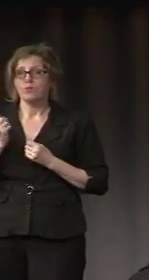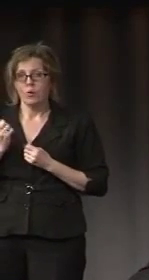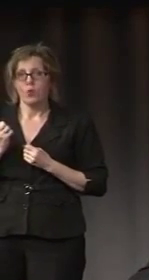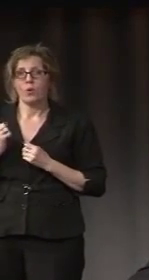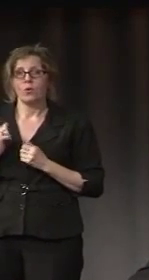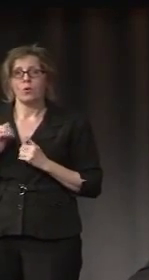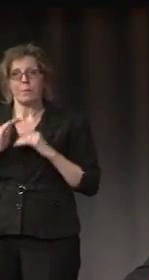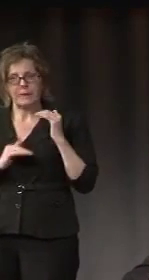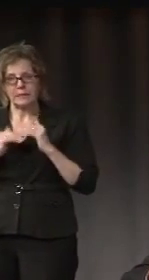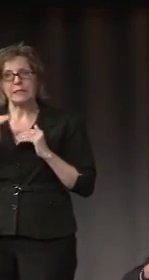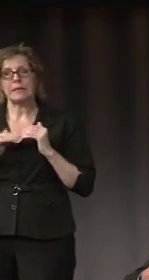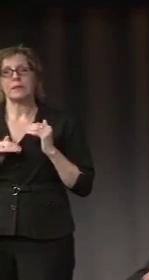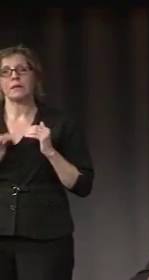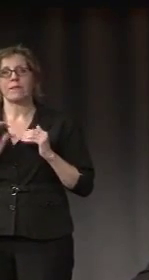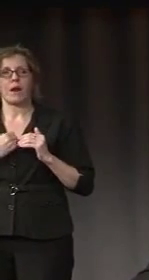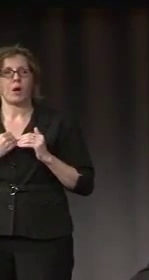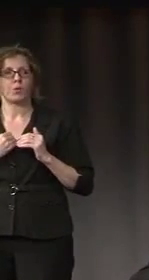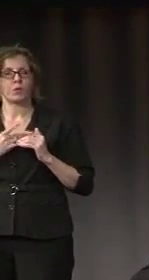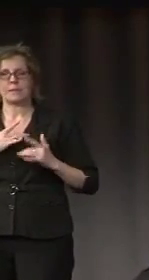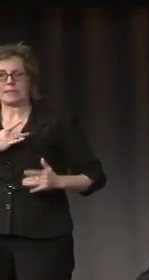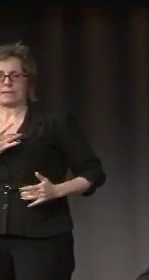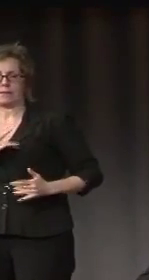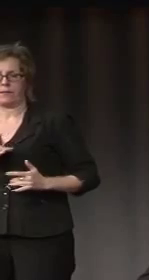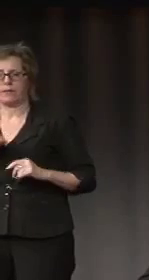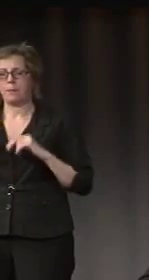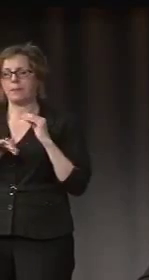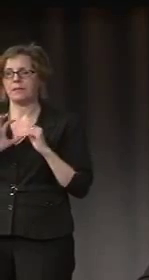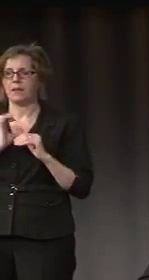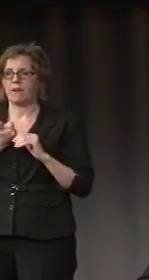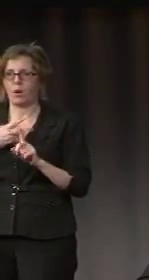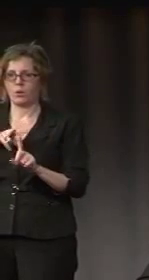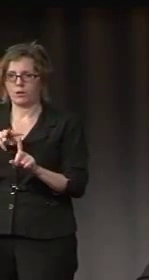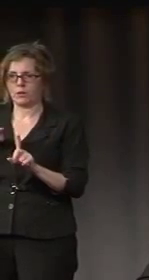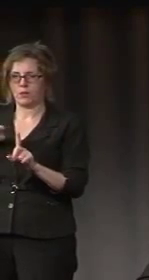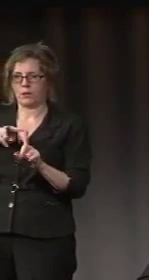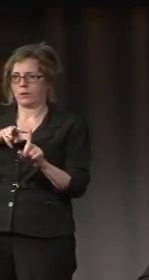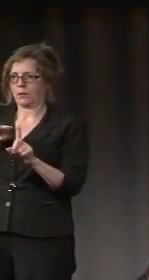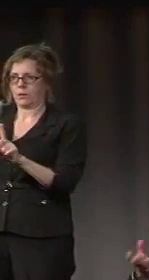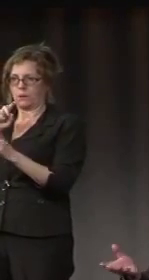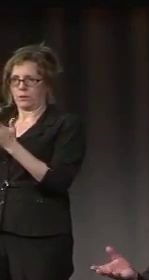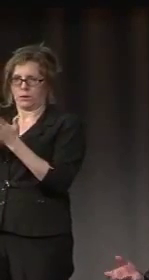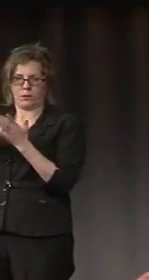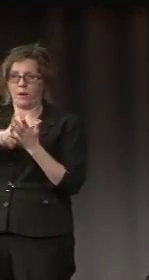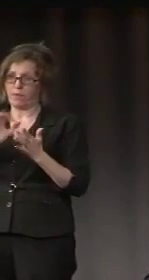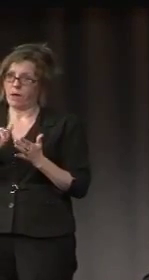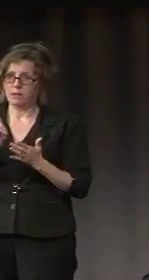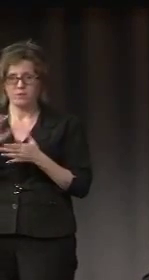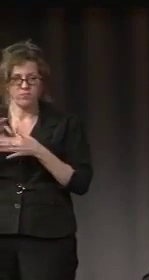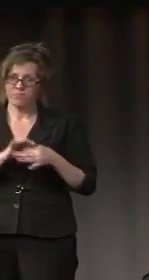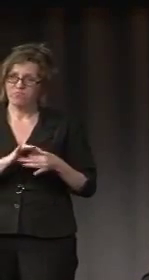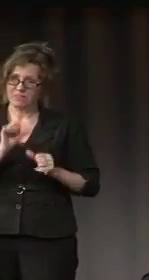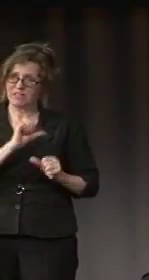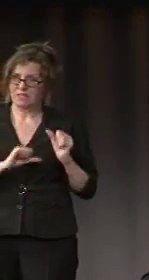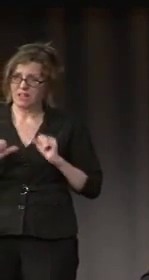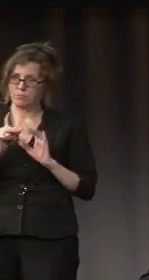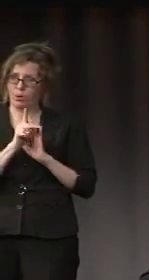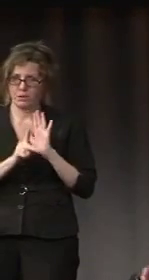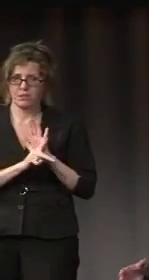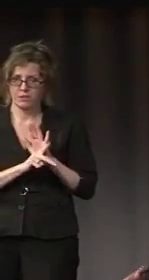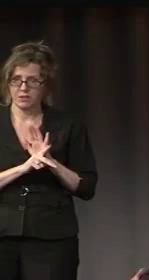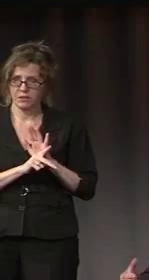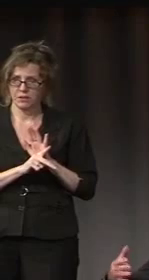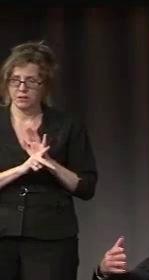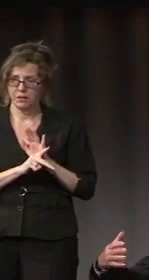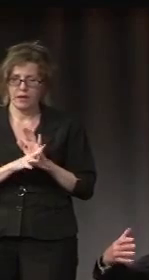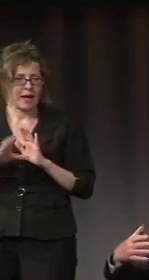sensitivity, the building of our aesthetic is also a question of science policy. And this, I mean, I should not say this here, because this